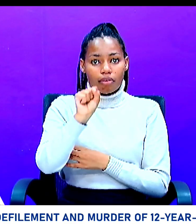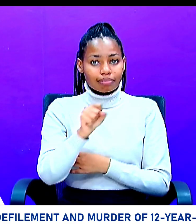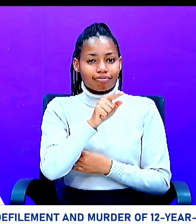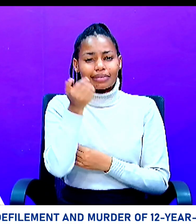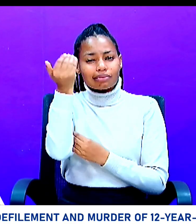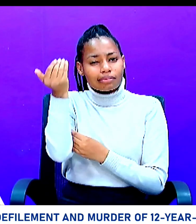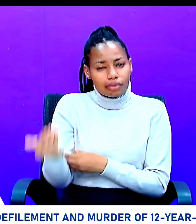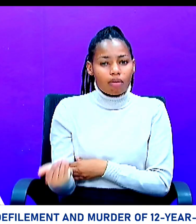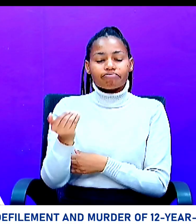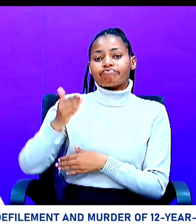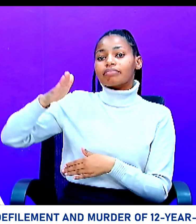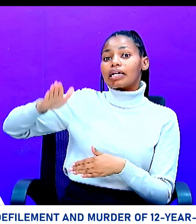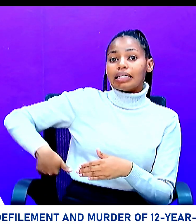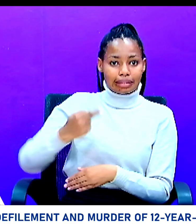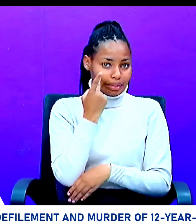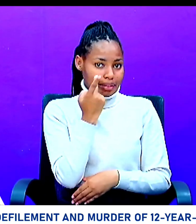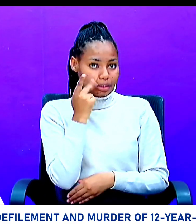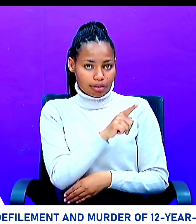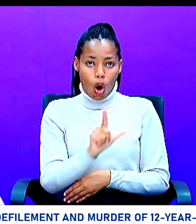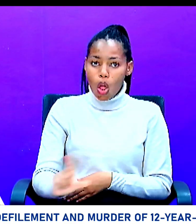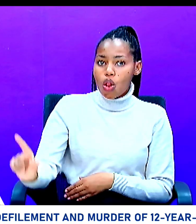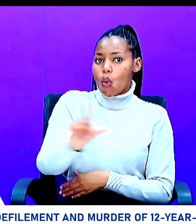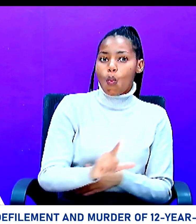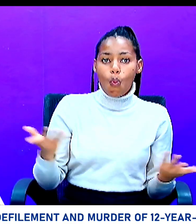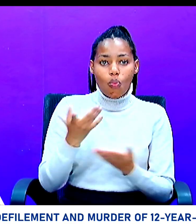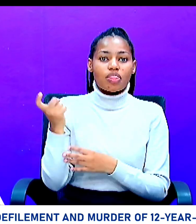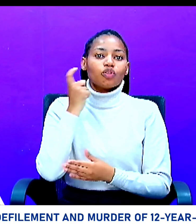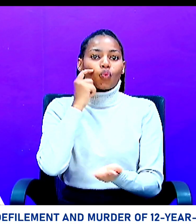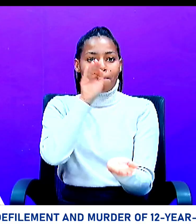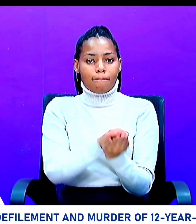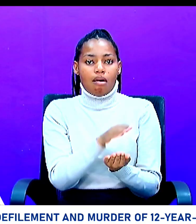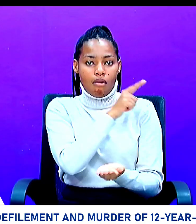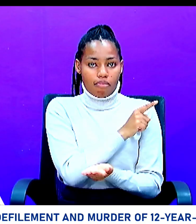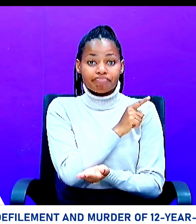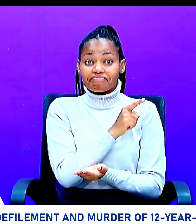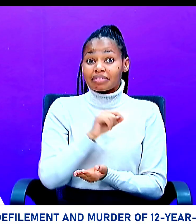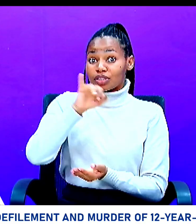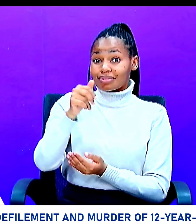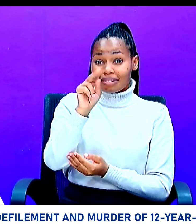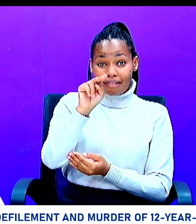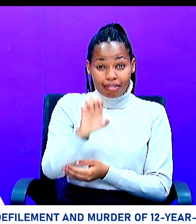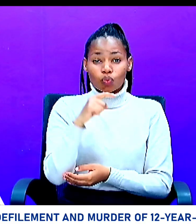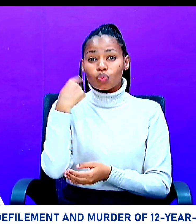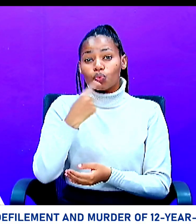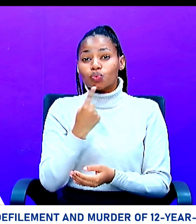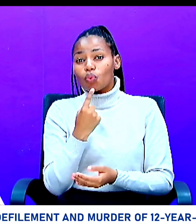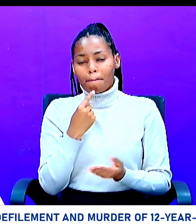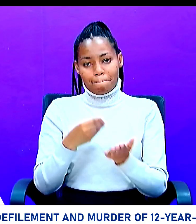the child was last seen by local shopkeeper Jane Wanjiru, who said she bought rice, 2 pence, and